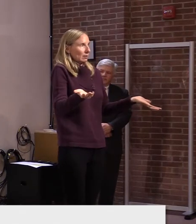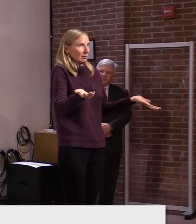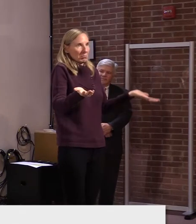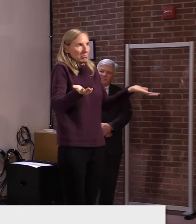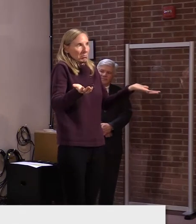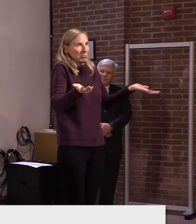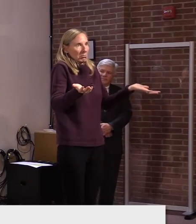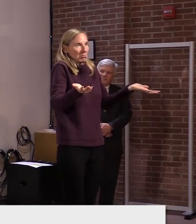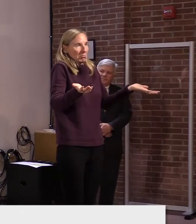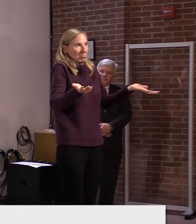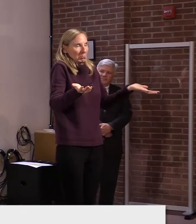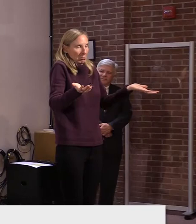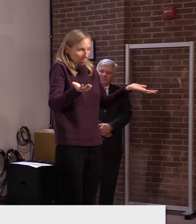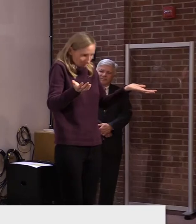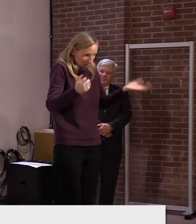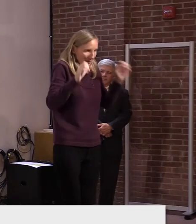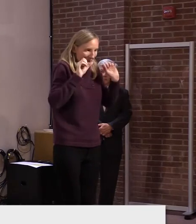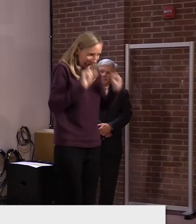toolbox, and that